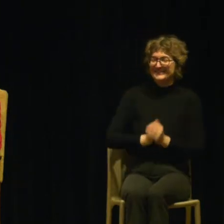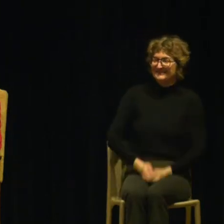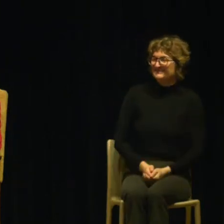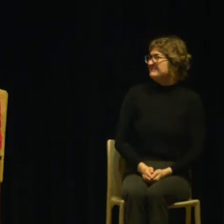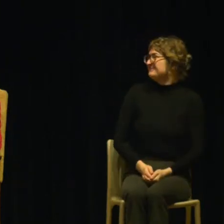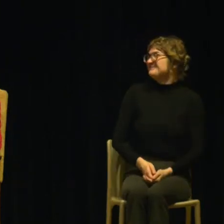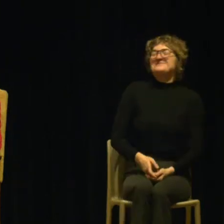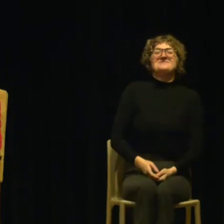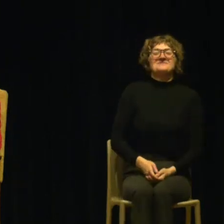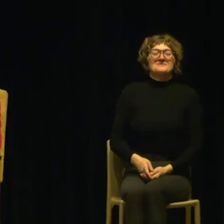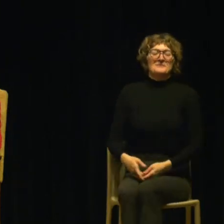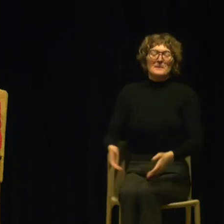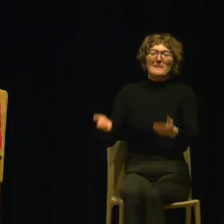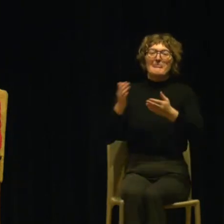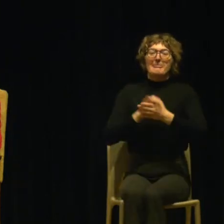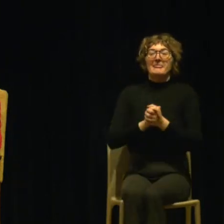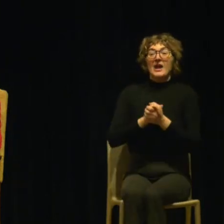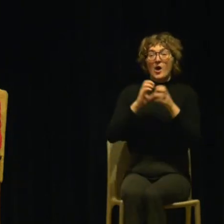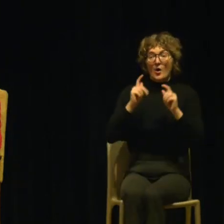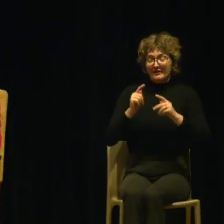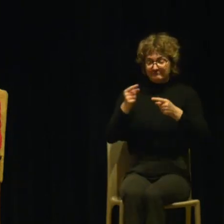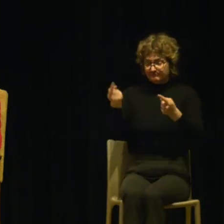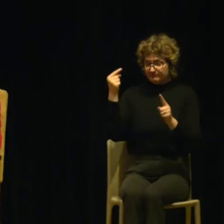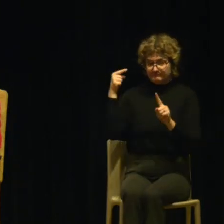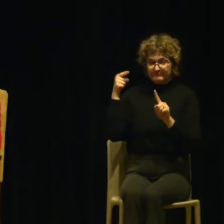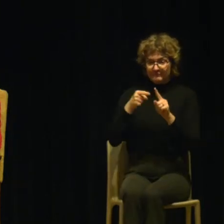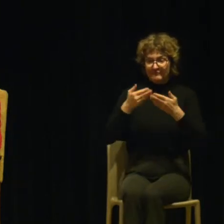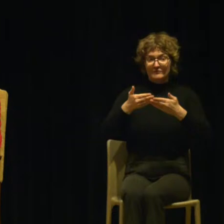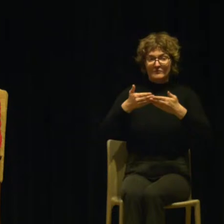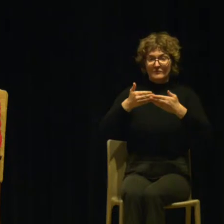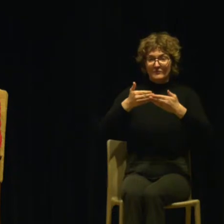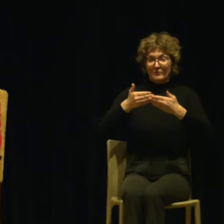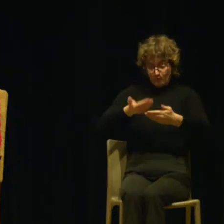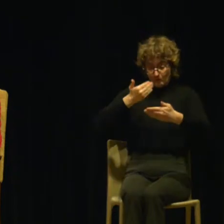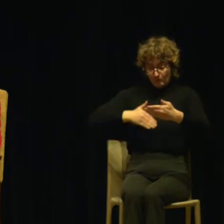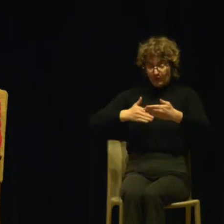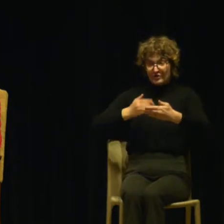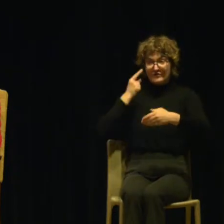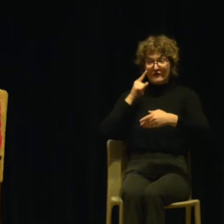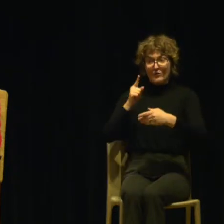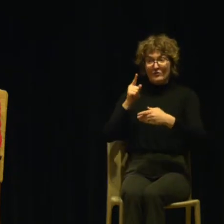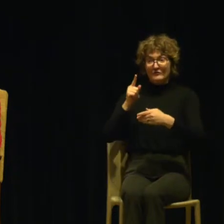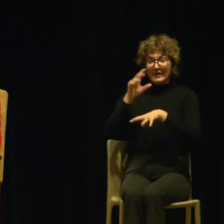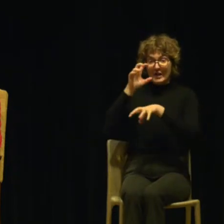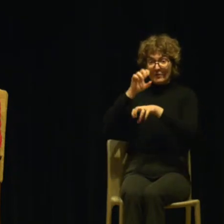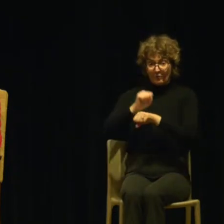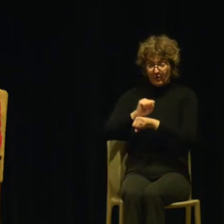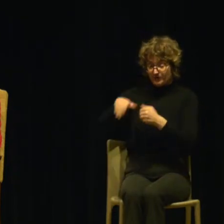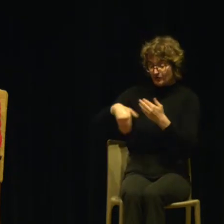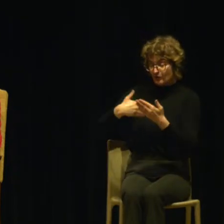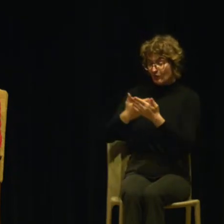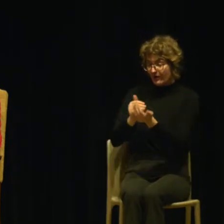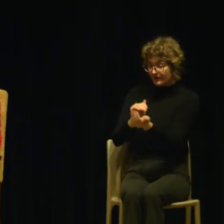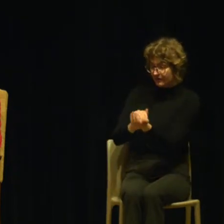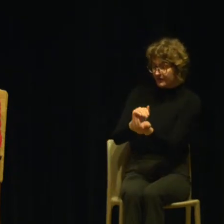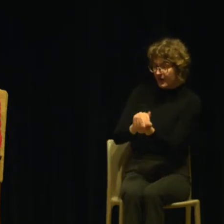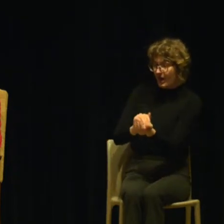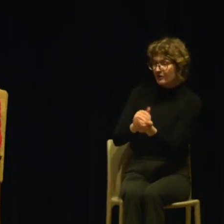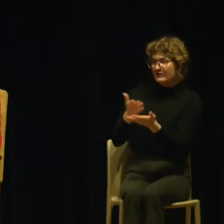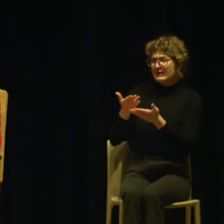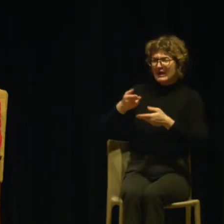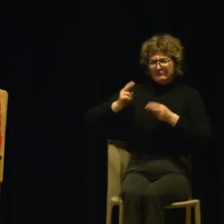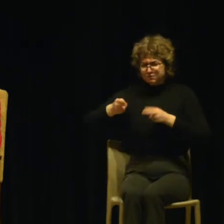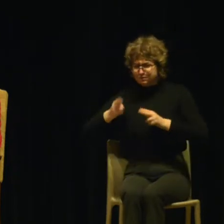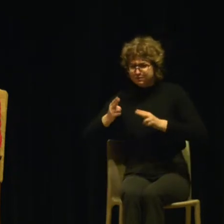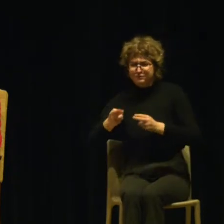I like your advice about making preparation before you go to the appointment, because right. It is true. You get in there and you feel like the doctor's rushing you or the